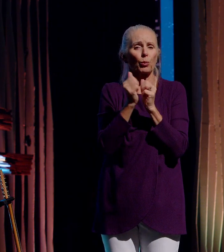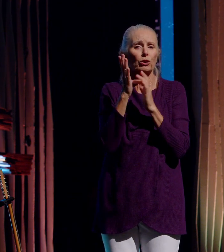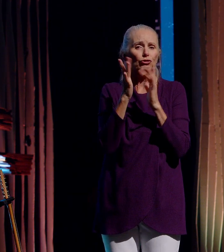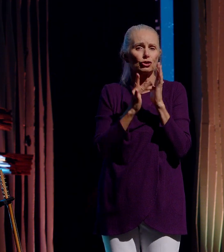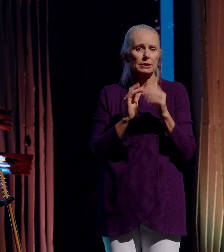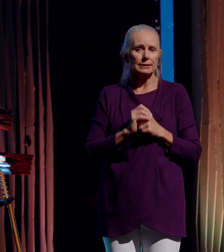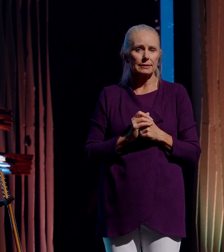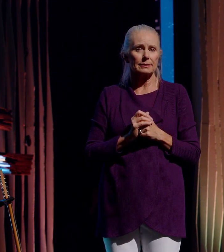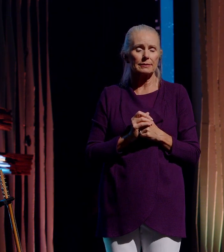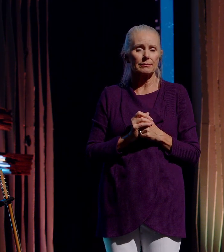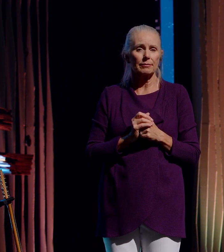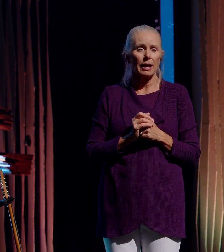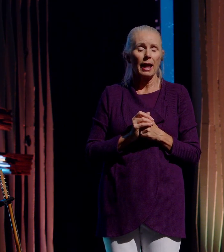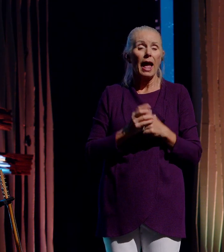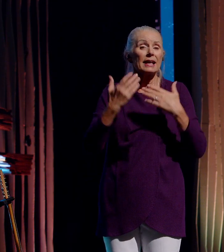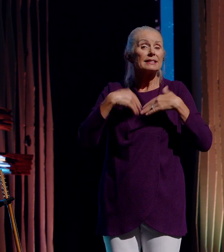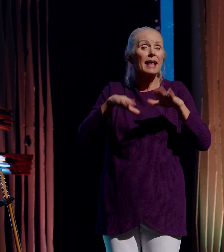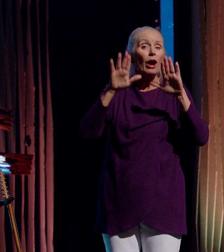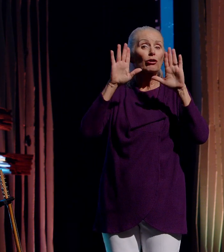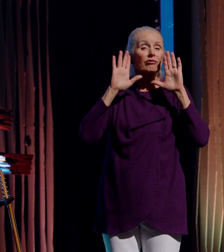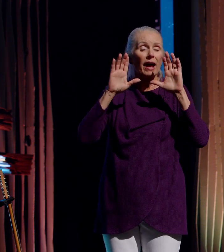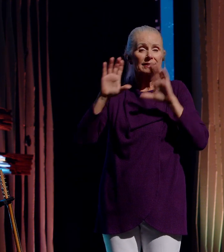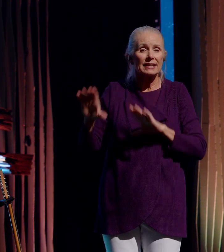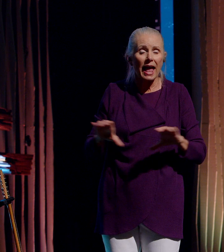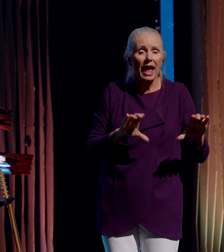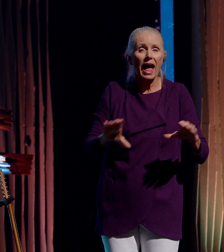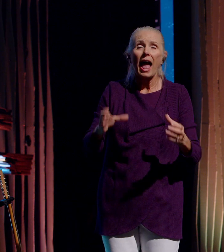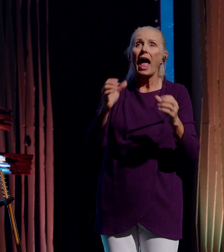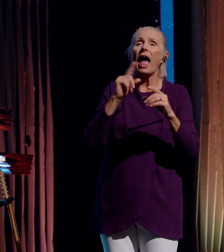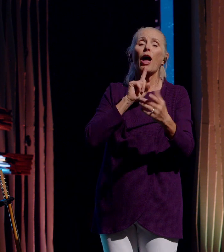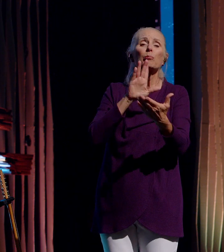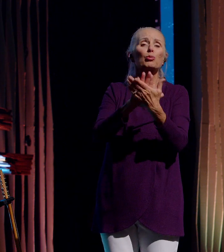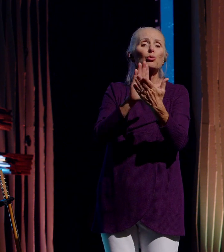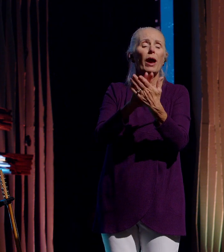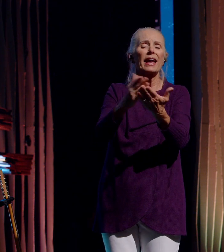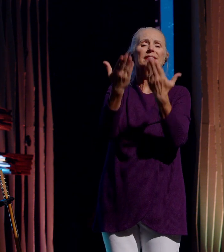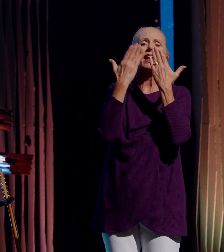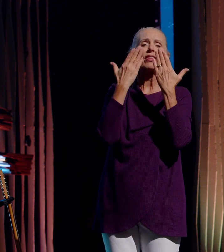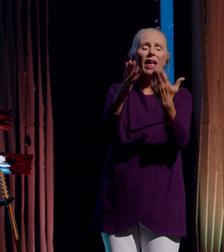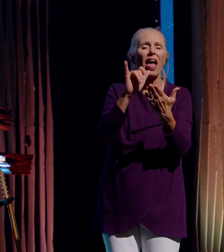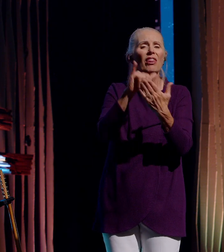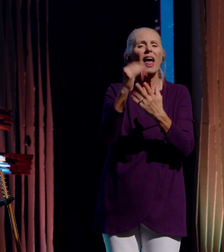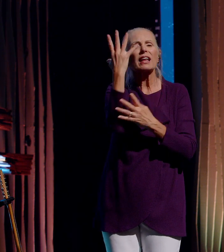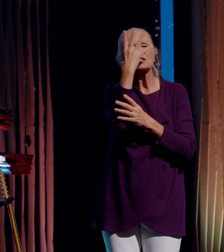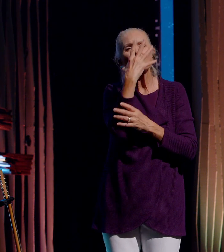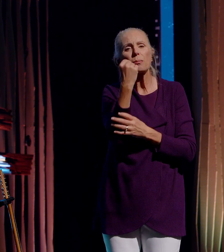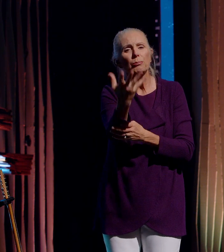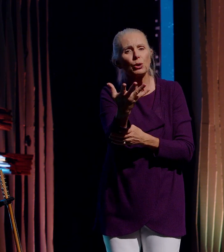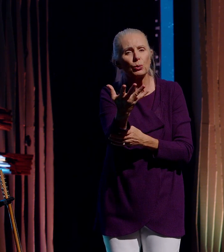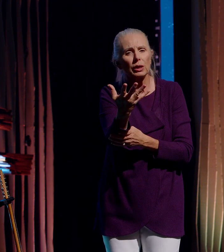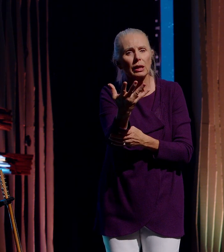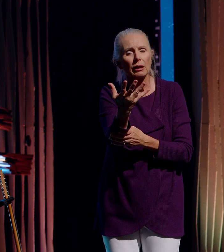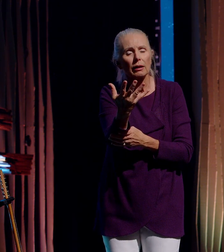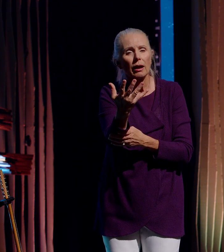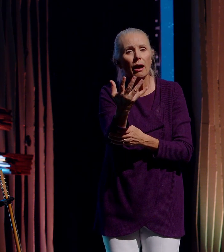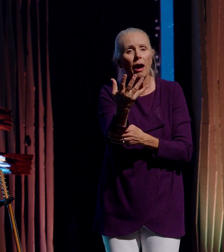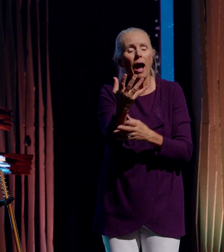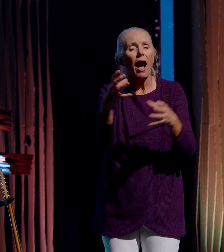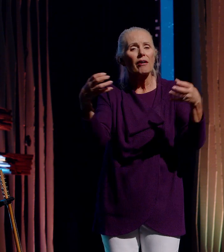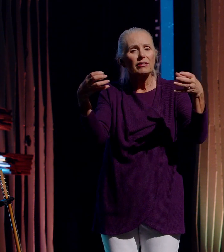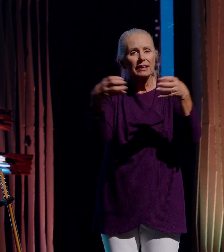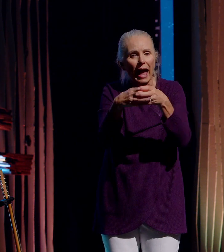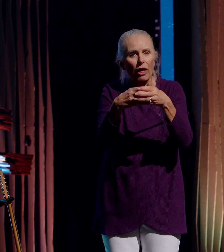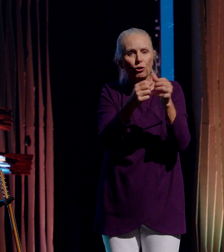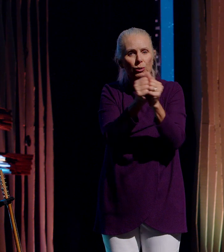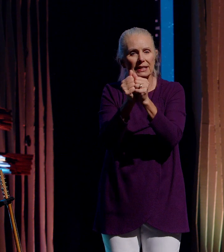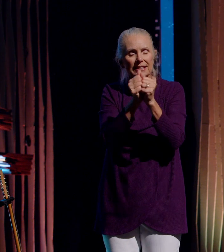with acts and sacrifices of praise and thanksgiving, which I think is the beauty of gathering together as believers.